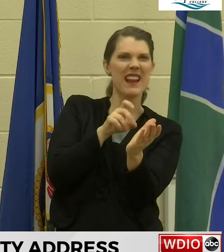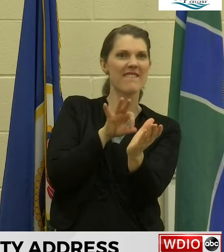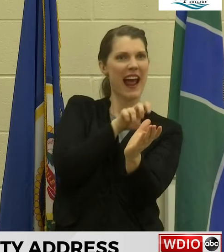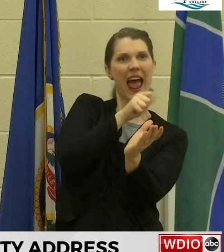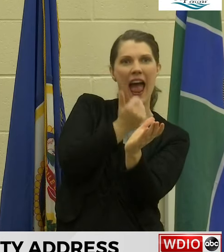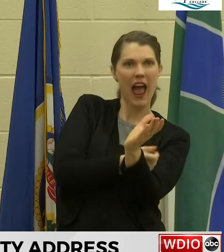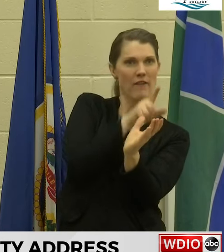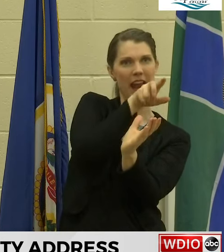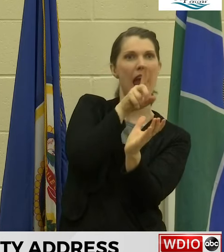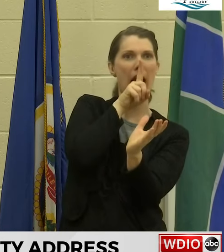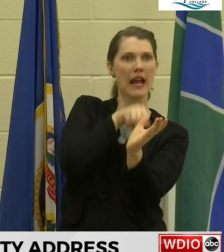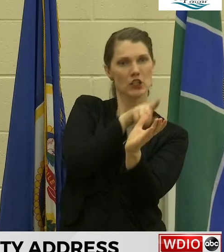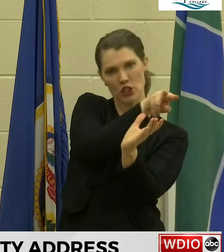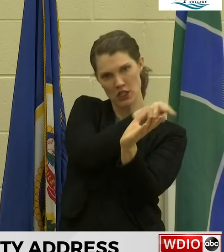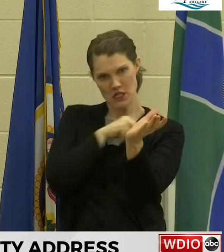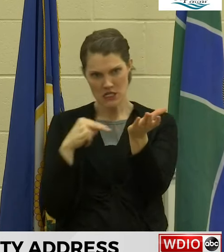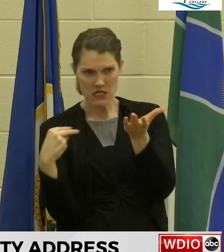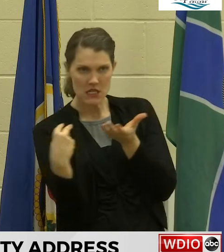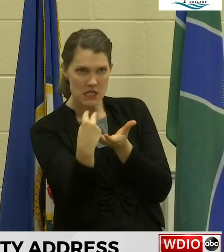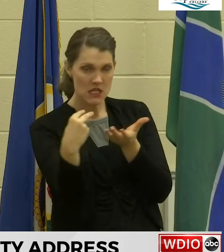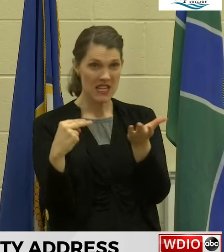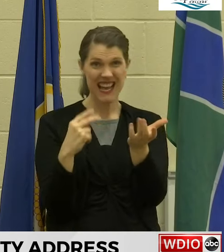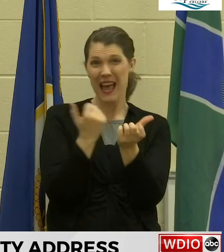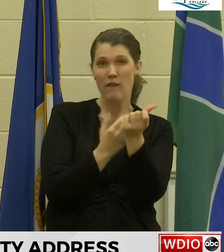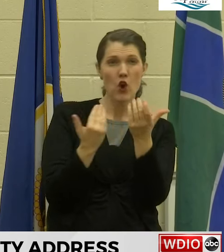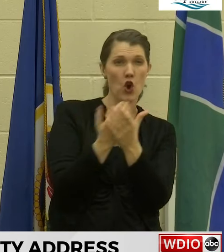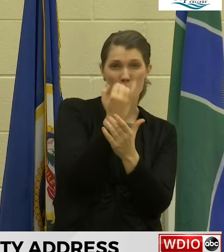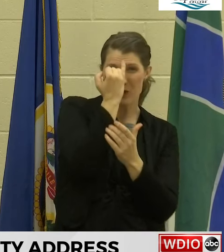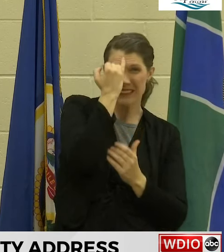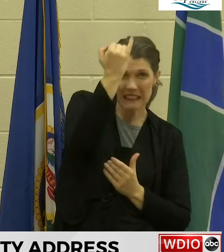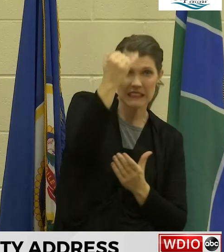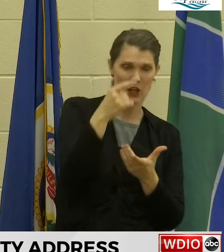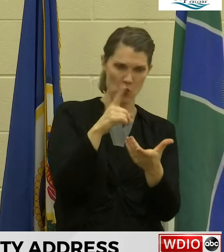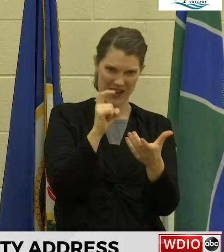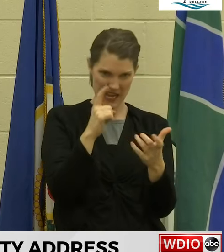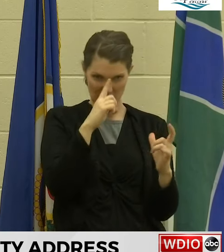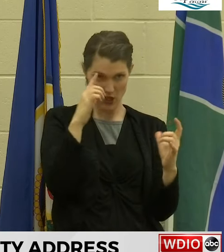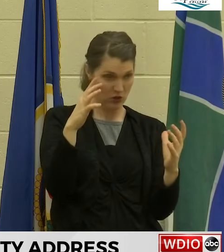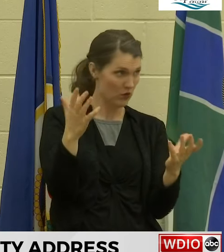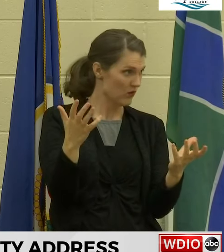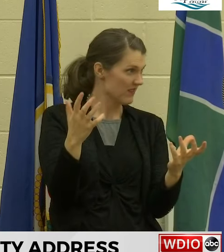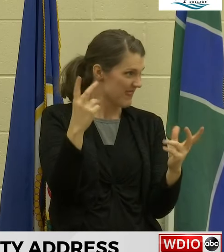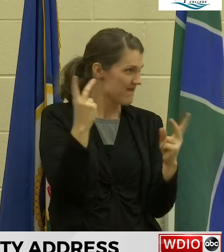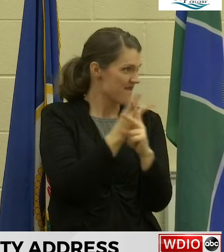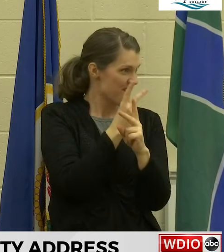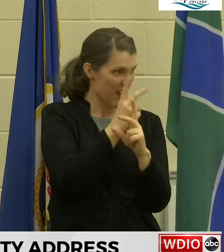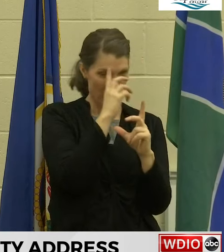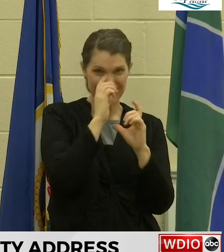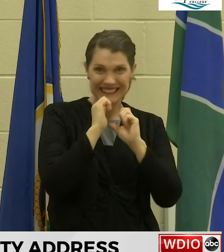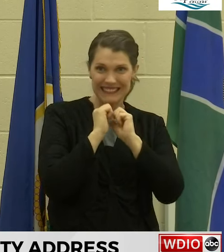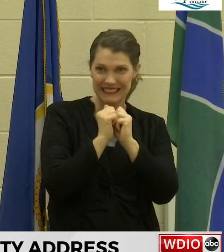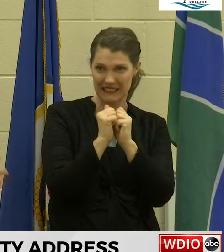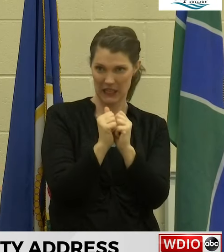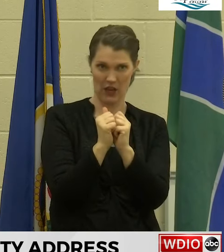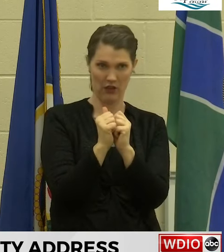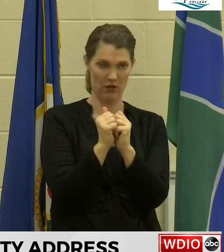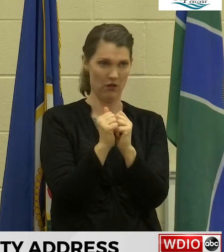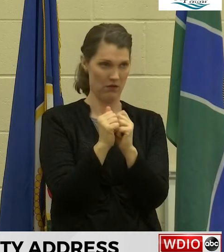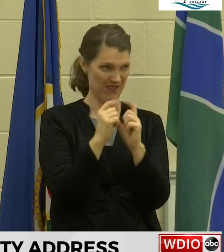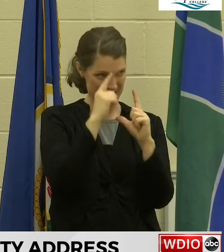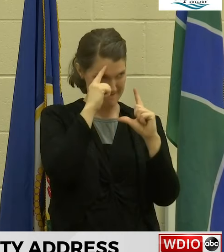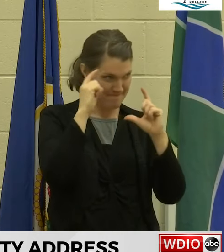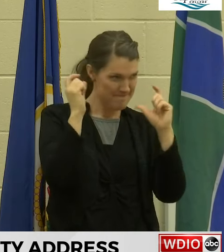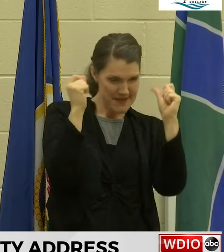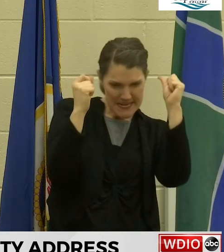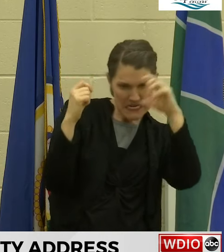find. Every new and innovative idea, and we need your help. Toward that end,